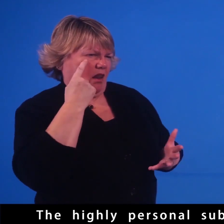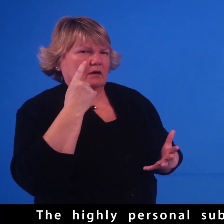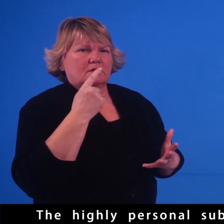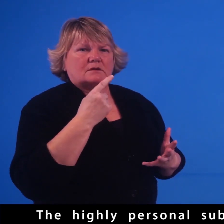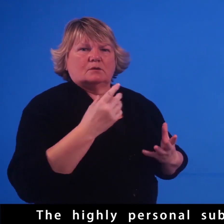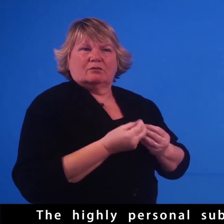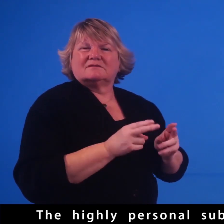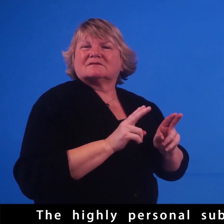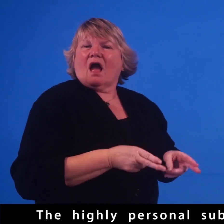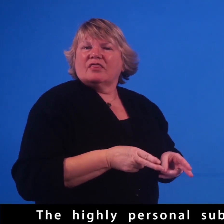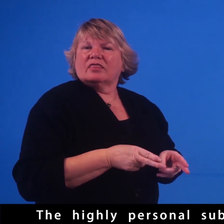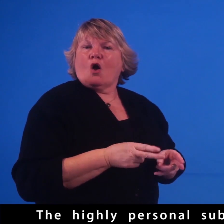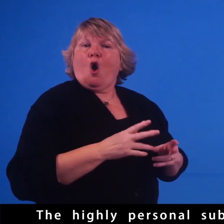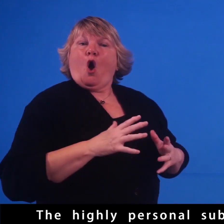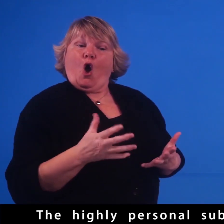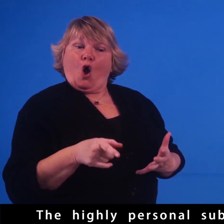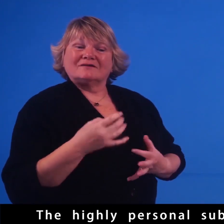temptation,